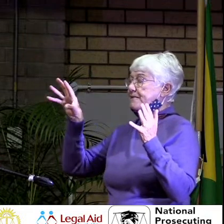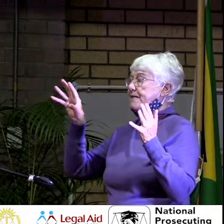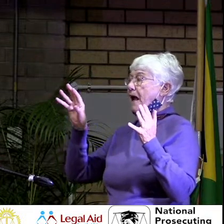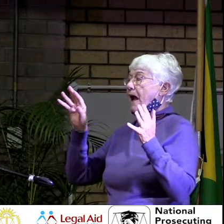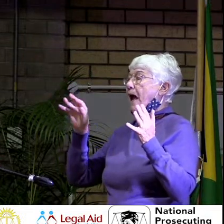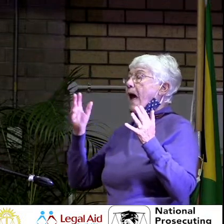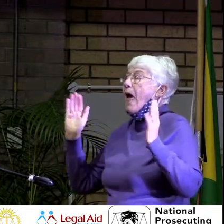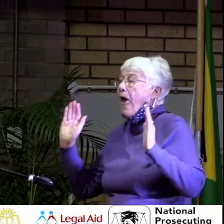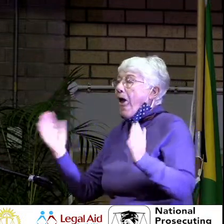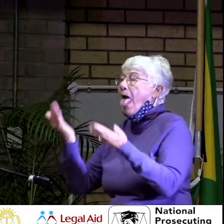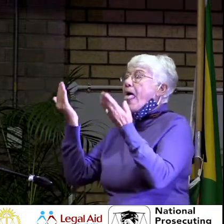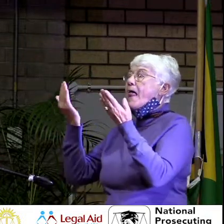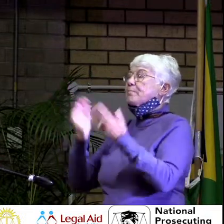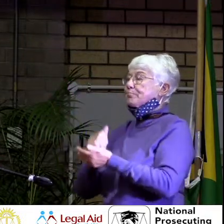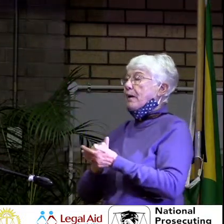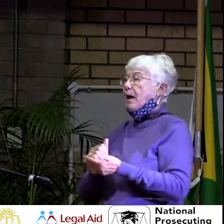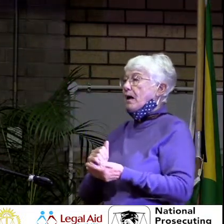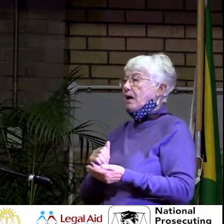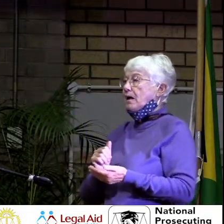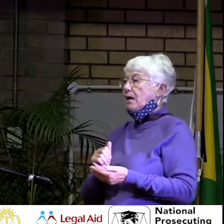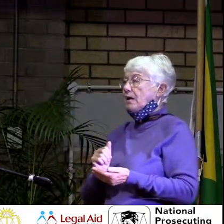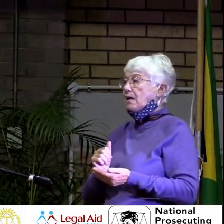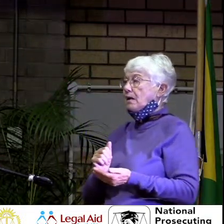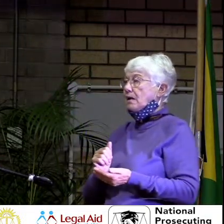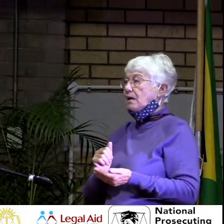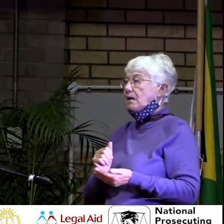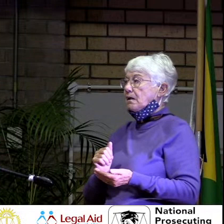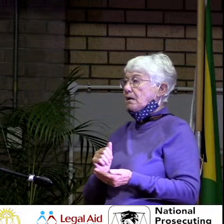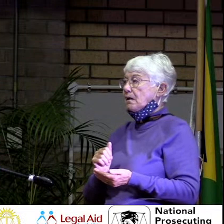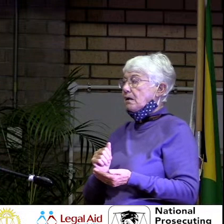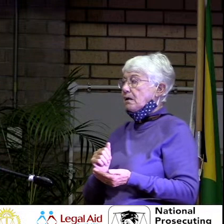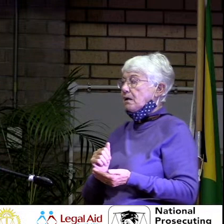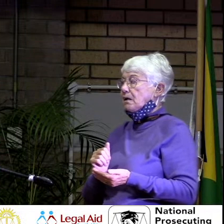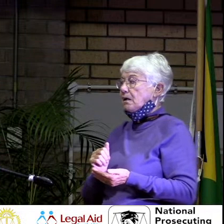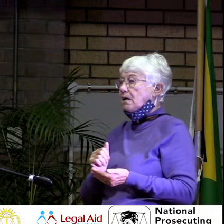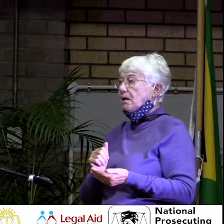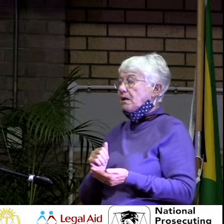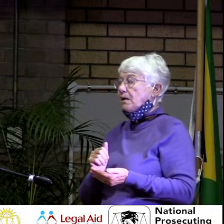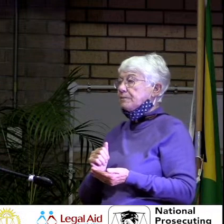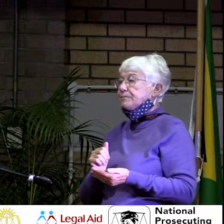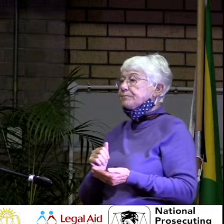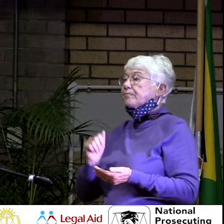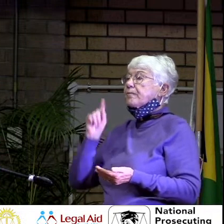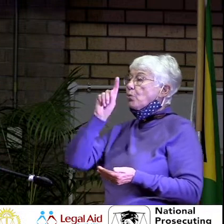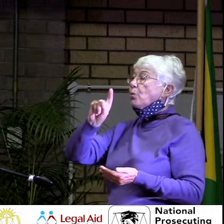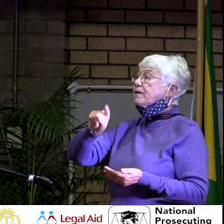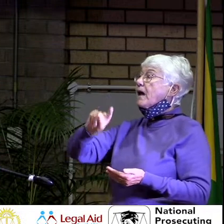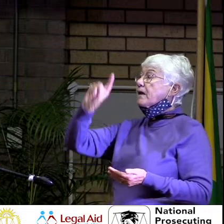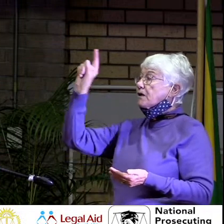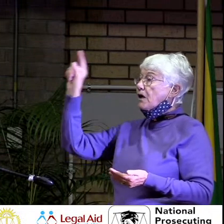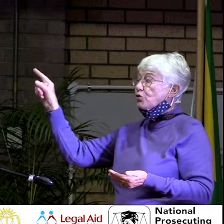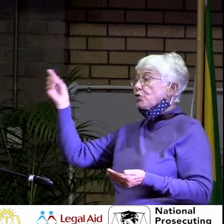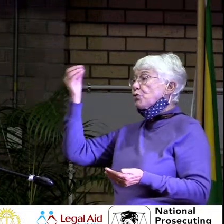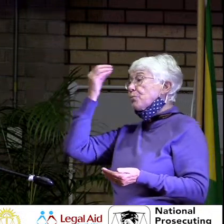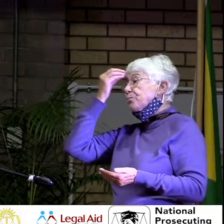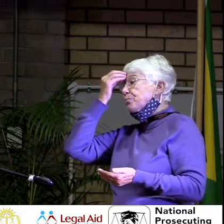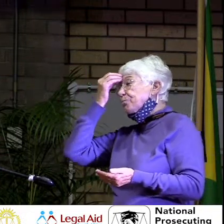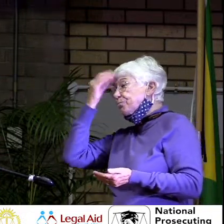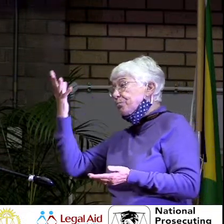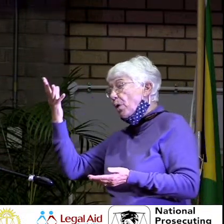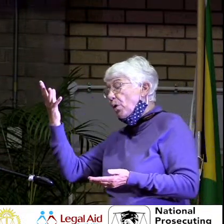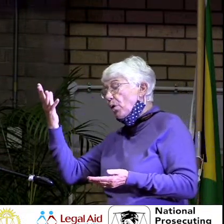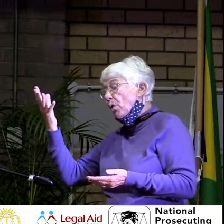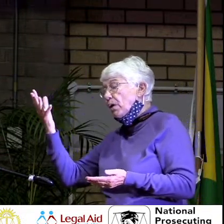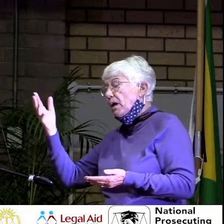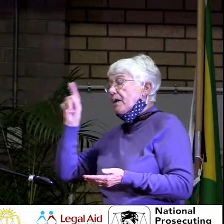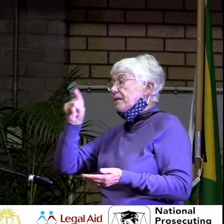No woman must be told by the police when they come to report an assault that they must go and fix things at